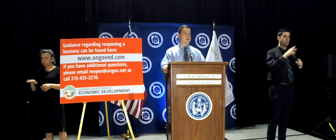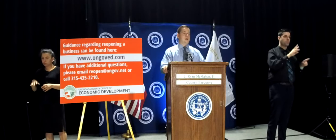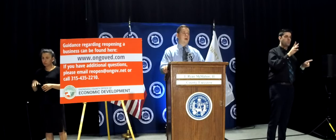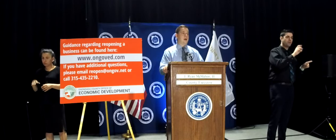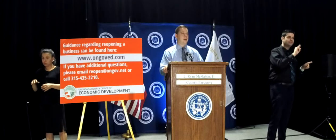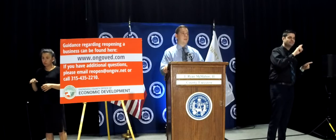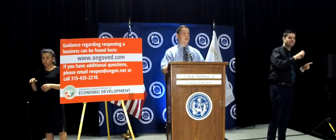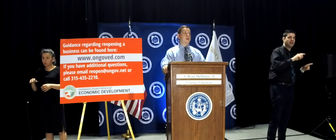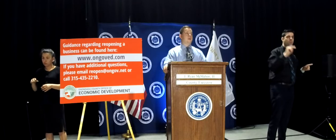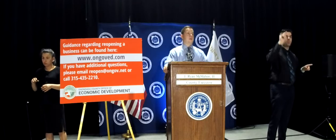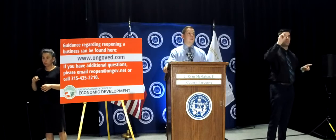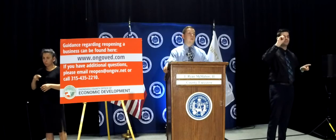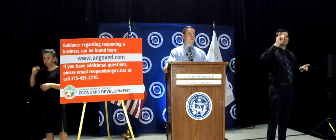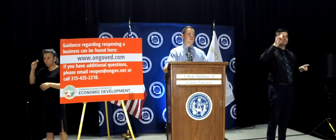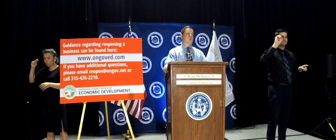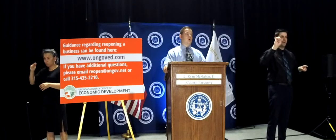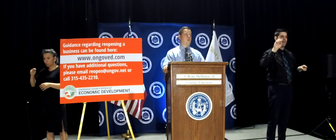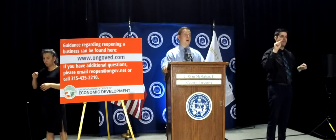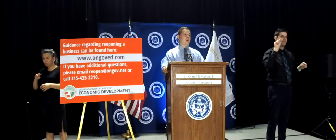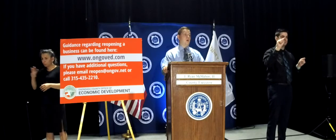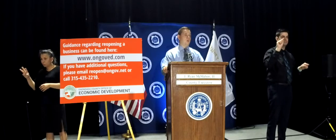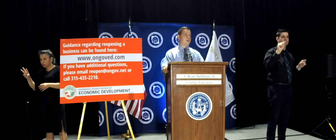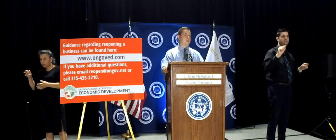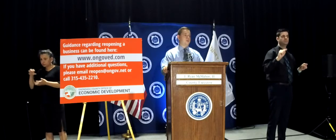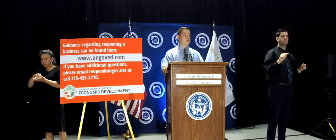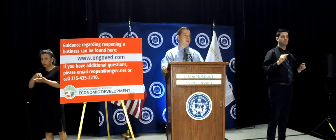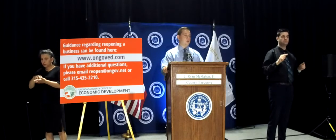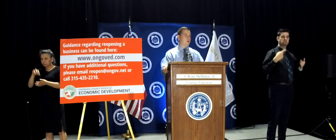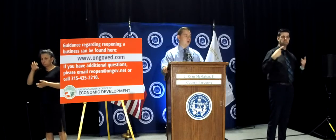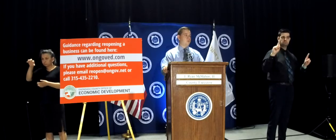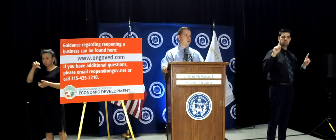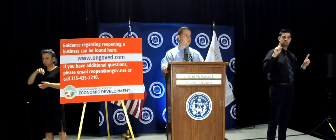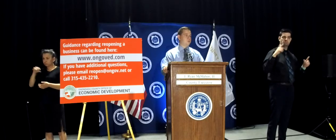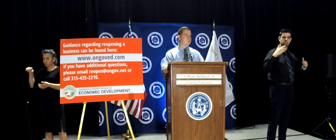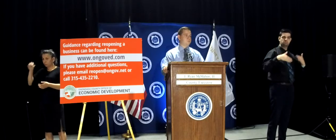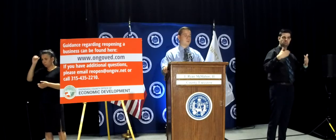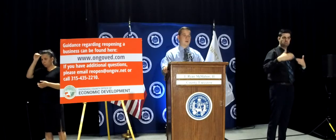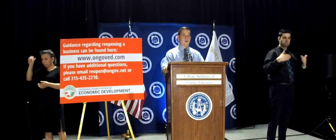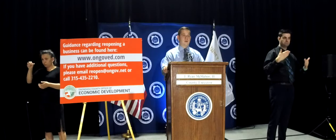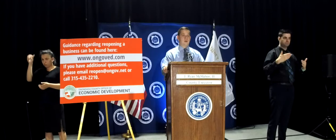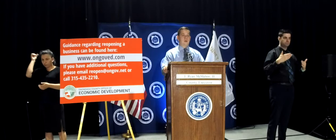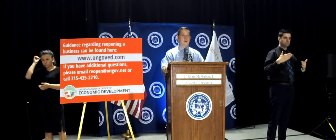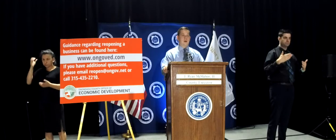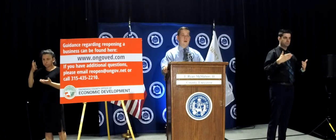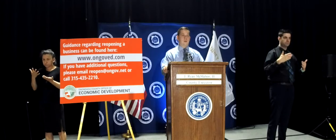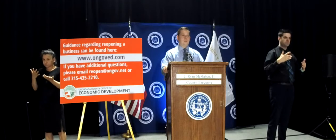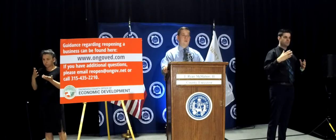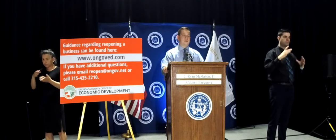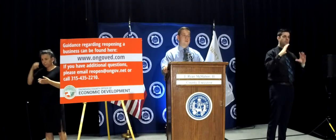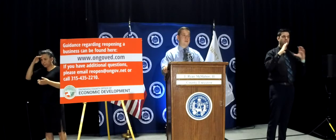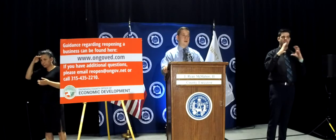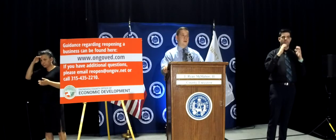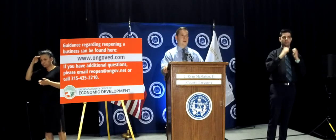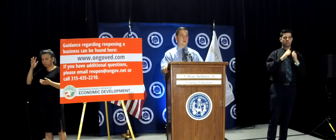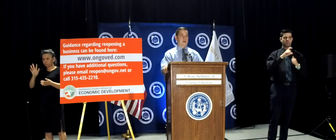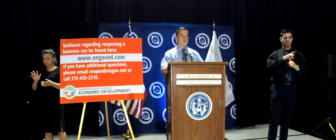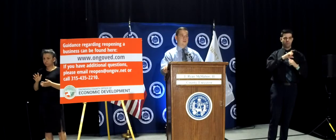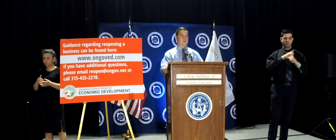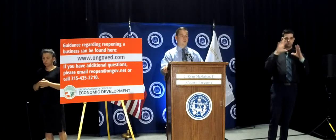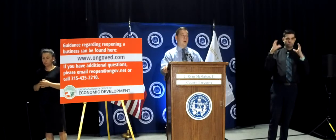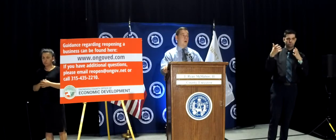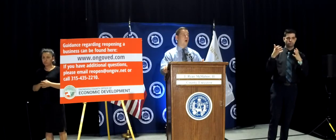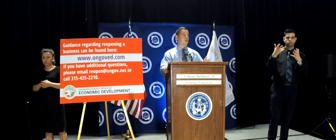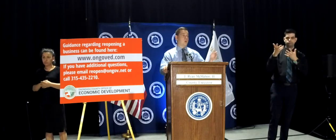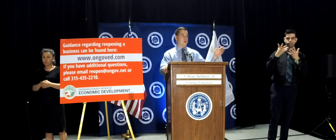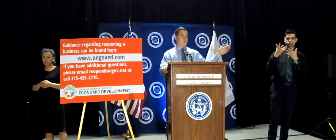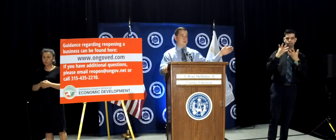side, and those work well when they communicate with law enforcement. And previous Saturday, they